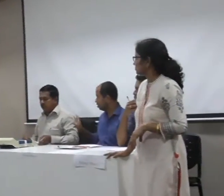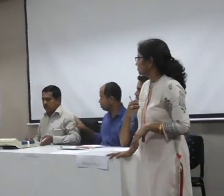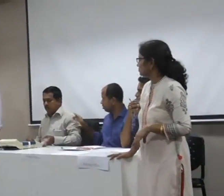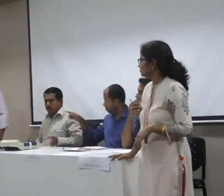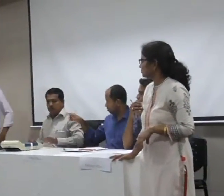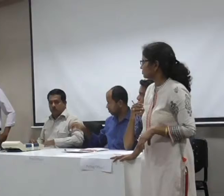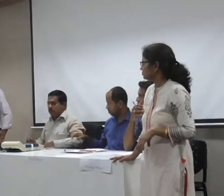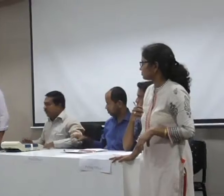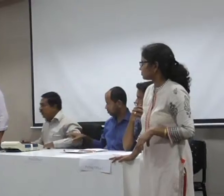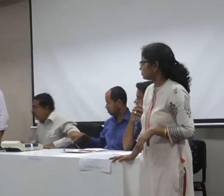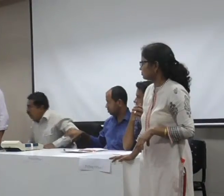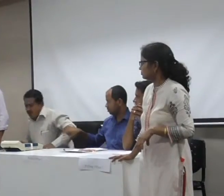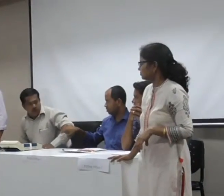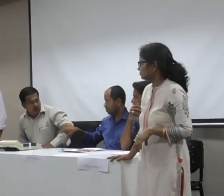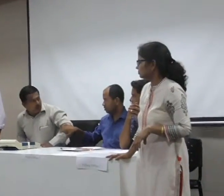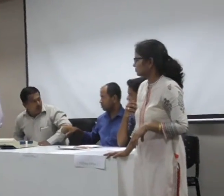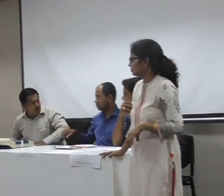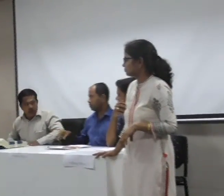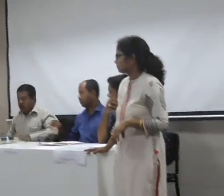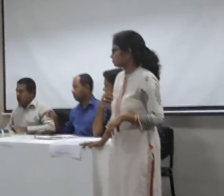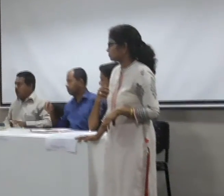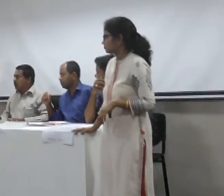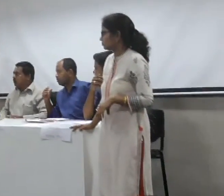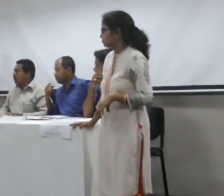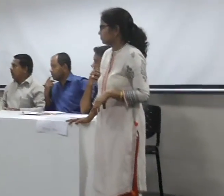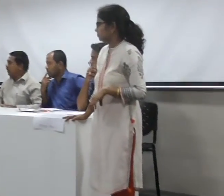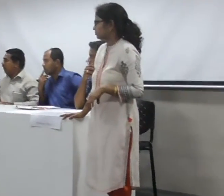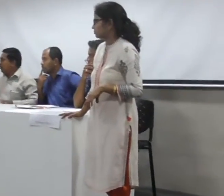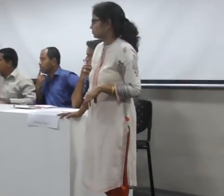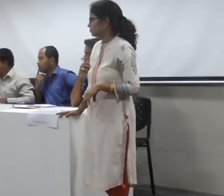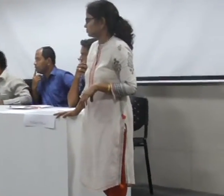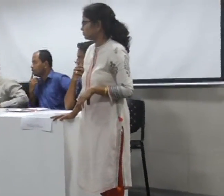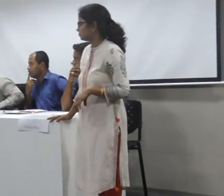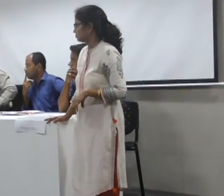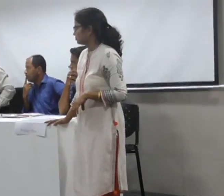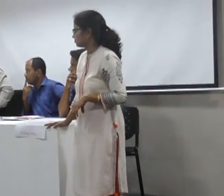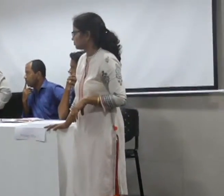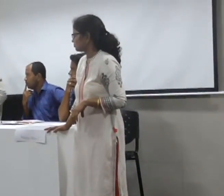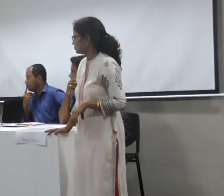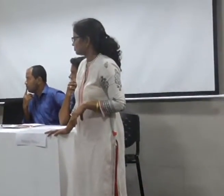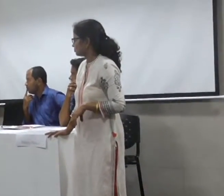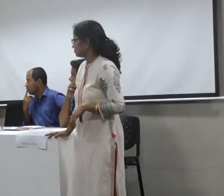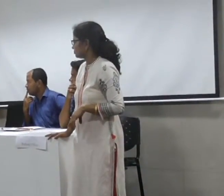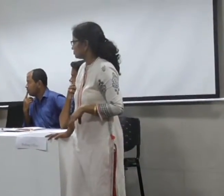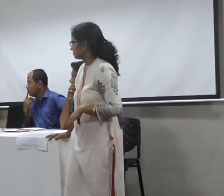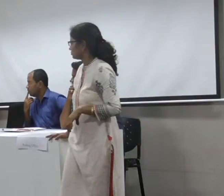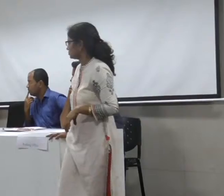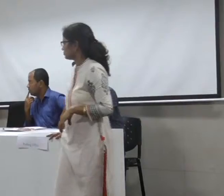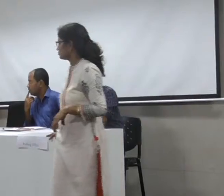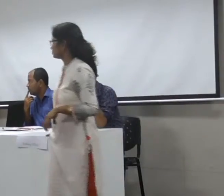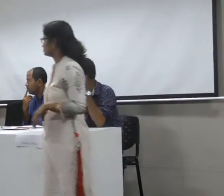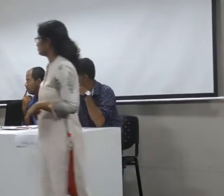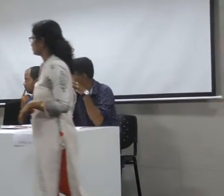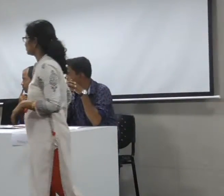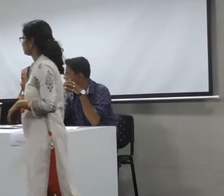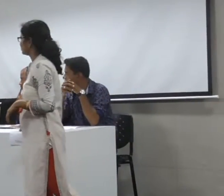Now, what you are going to see in the voting compartment is this.